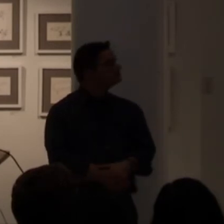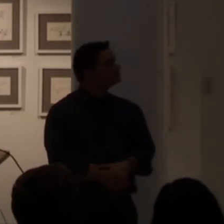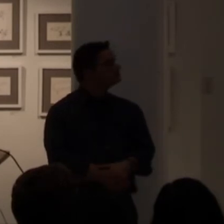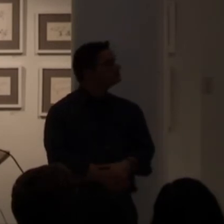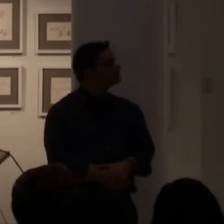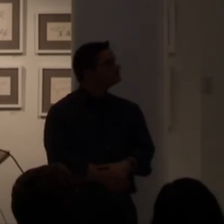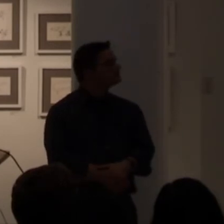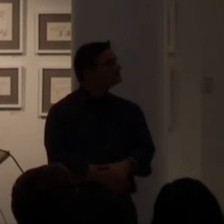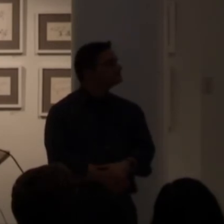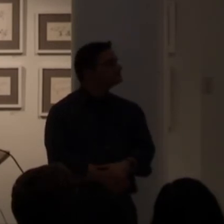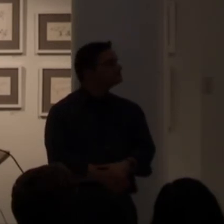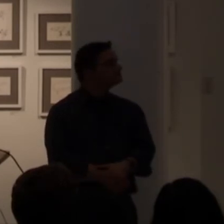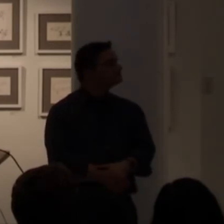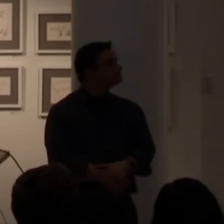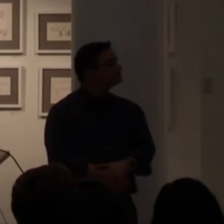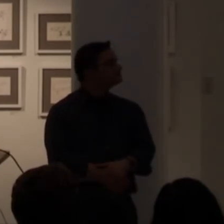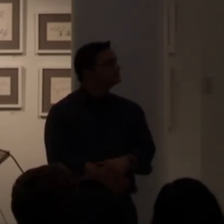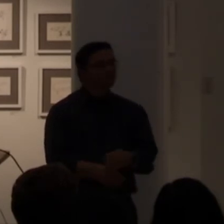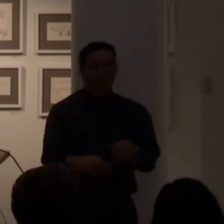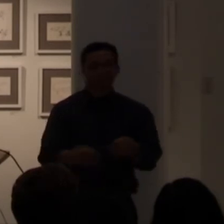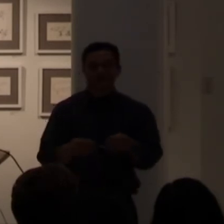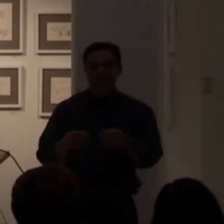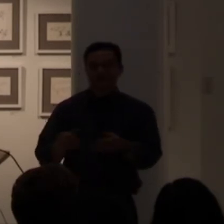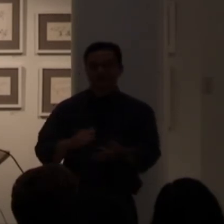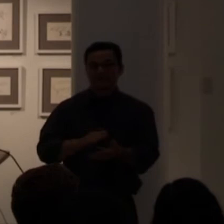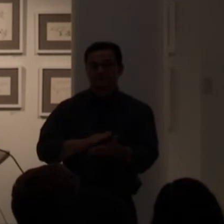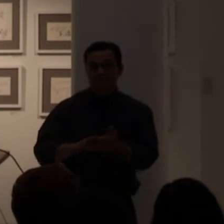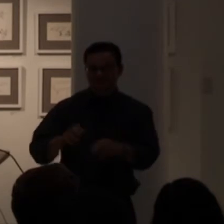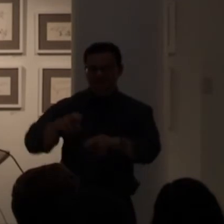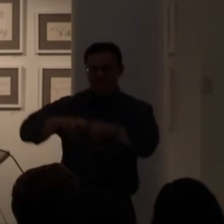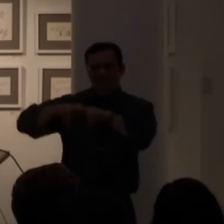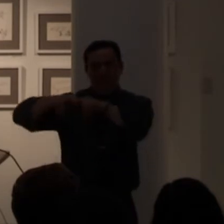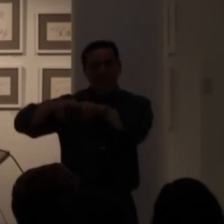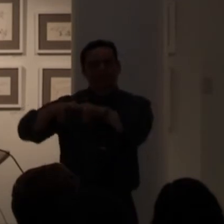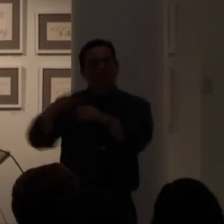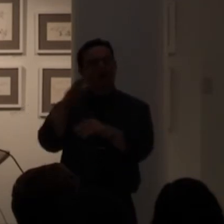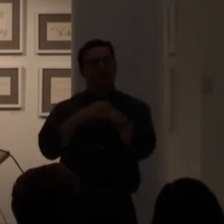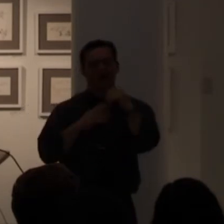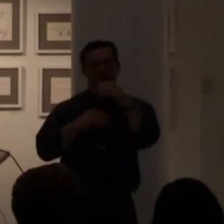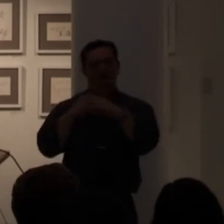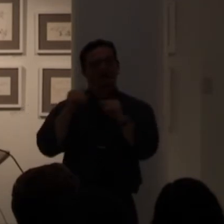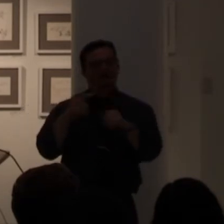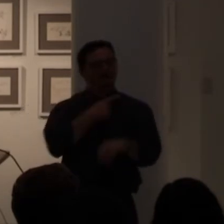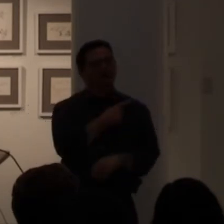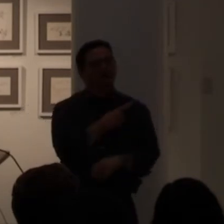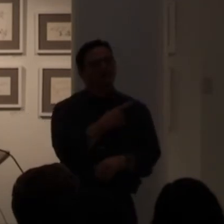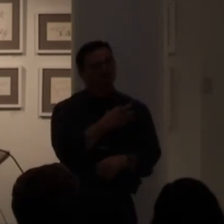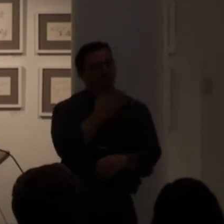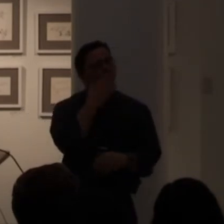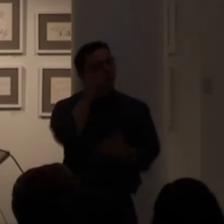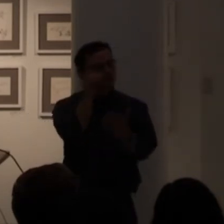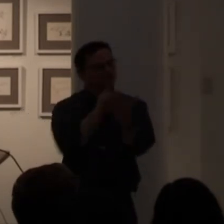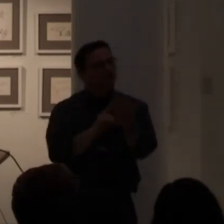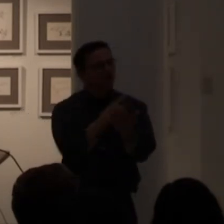The new Gaudi is slim, refined, stackable, and comfortable, and that's good design.